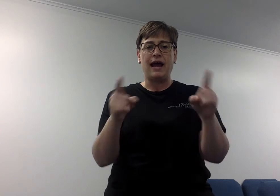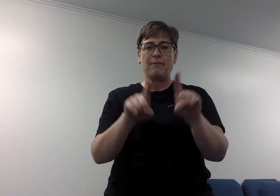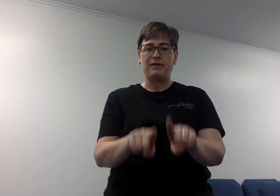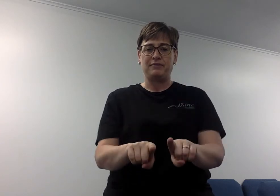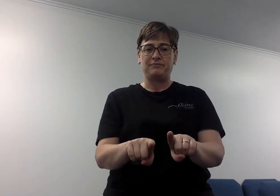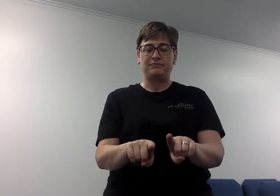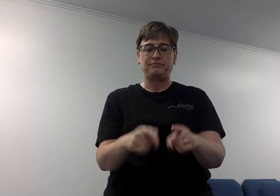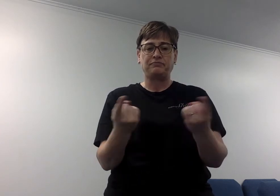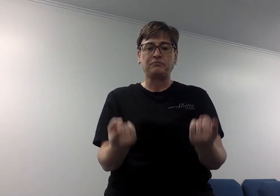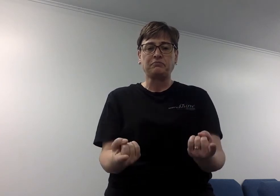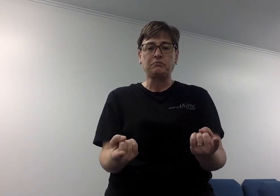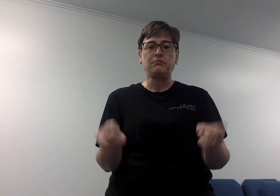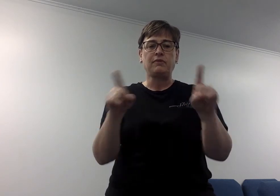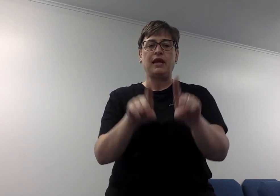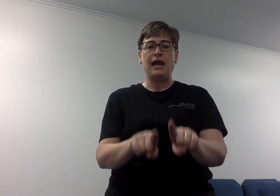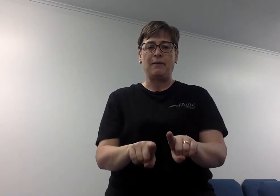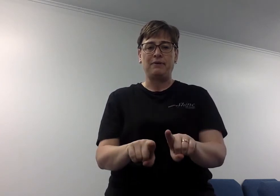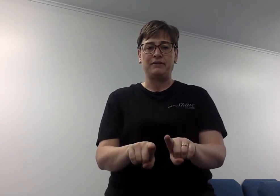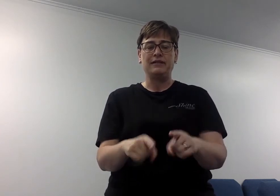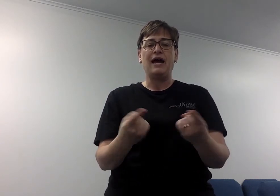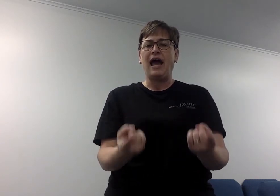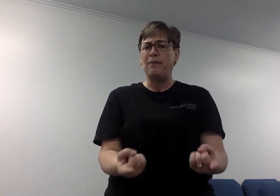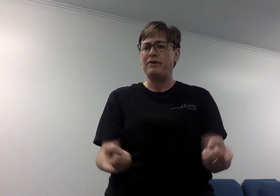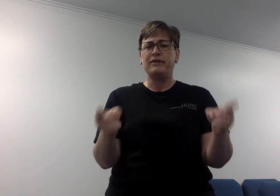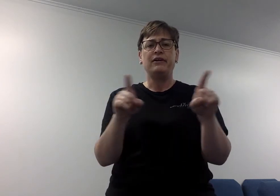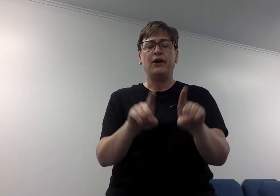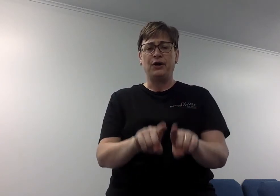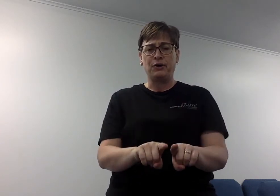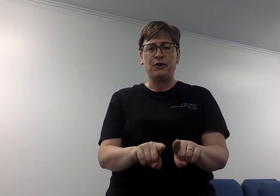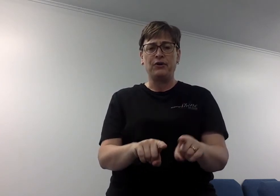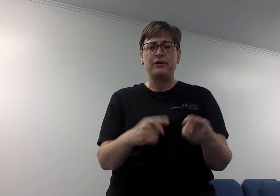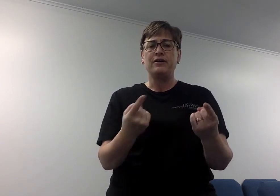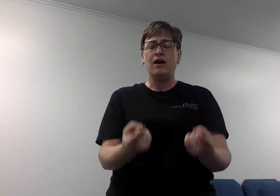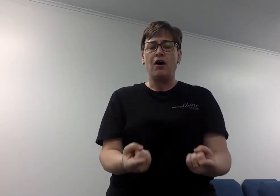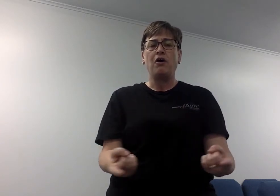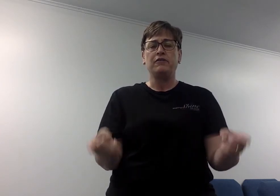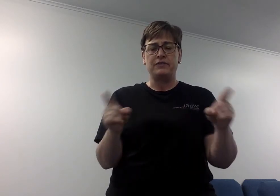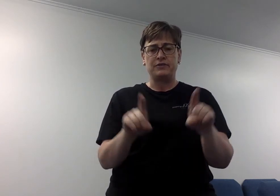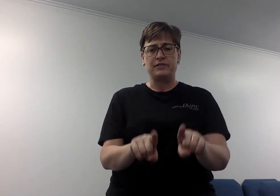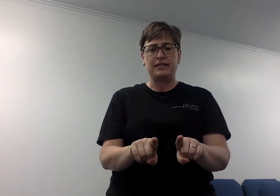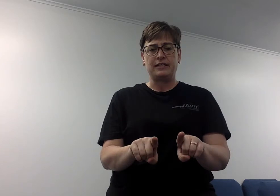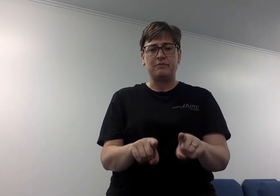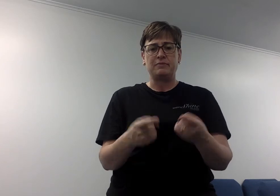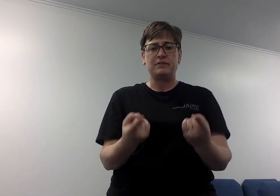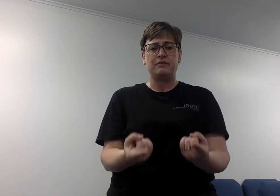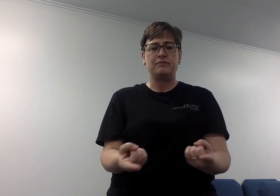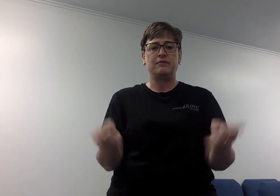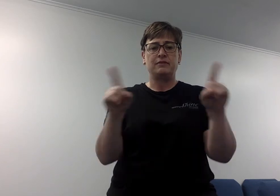Happen. Happen. Happen, occurred, all of those synonyms.